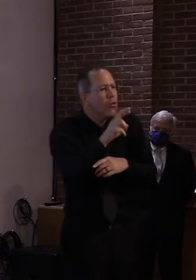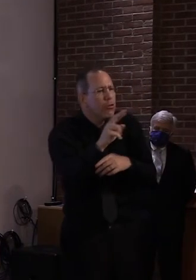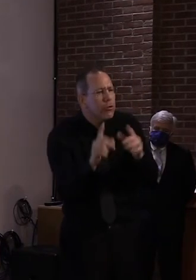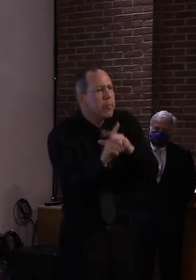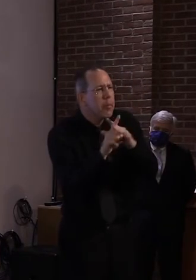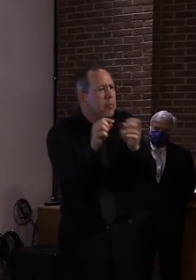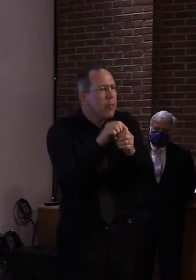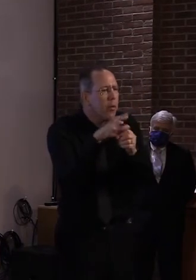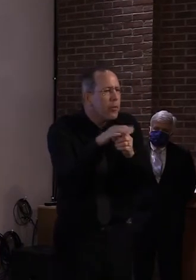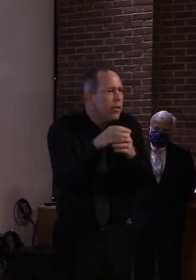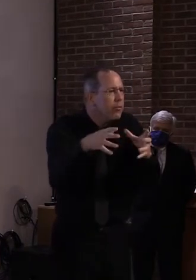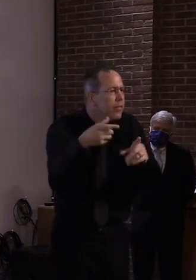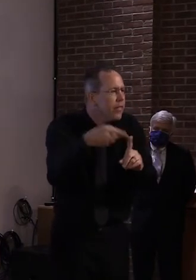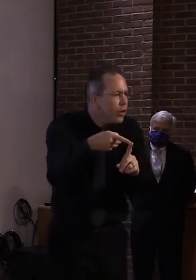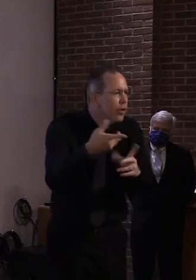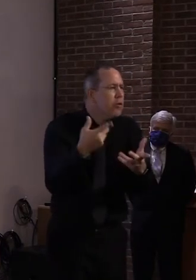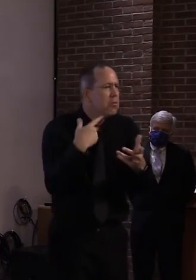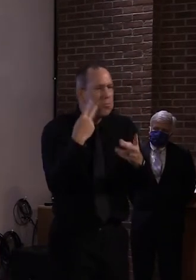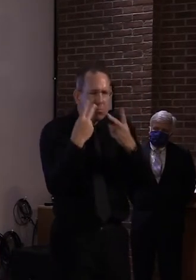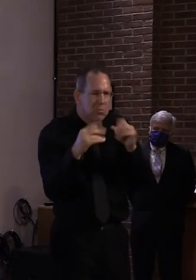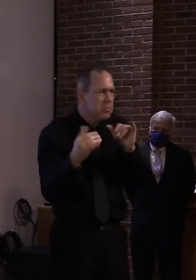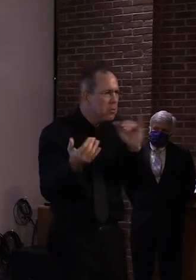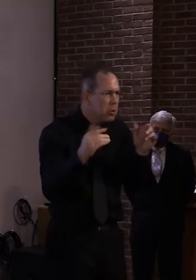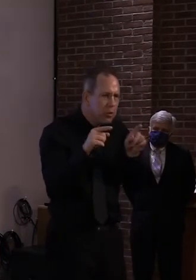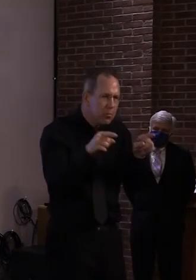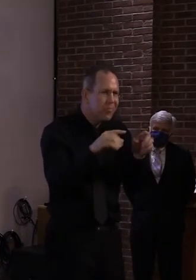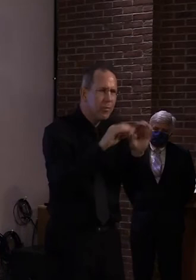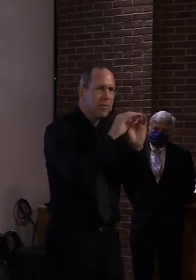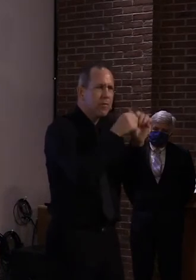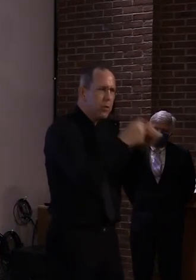Okay, good for that one. Thank you very much. That's a